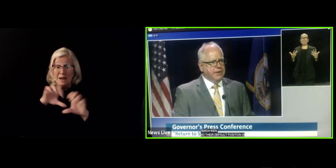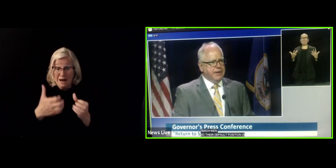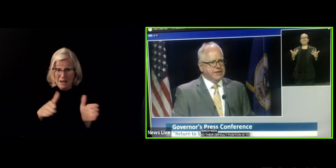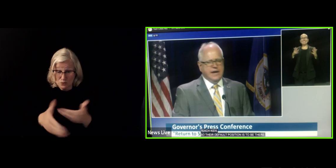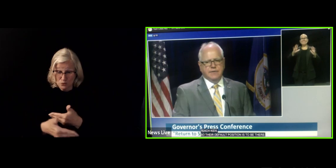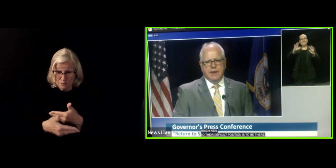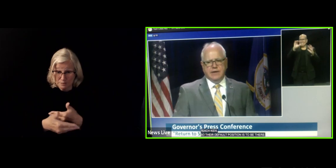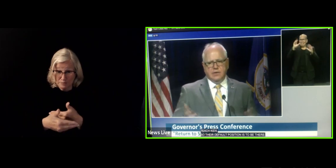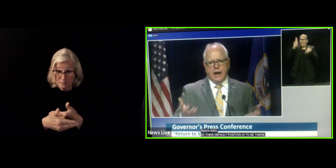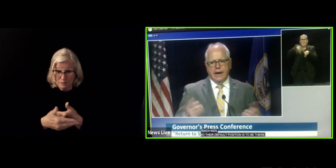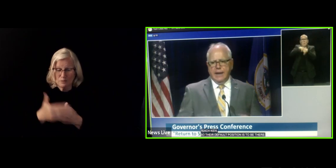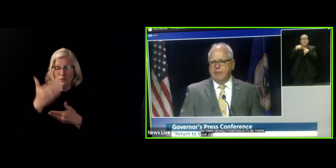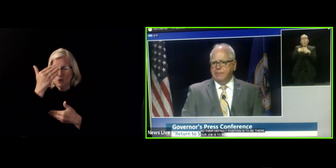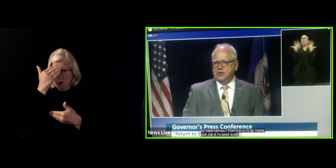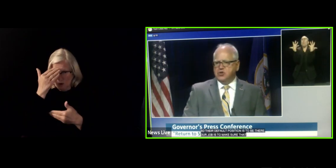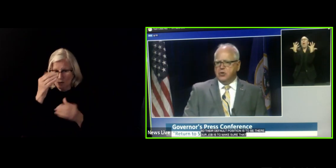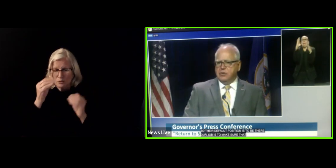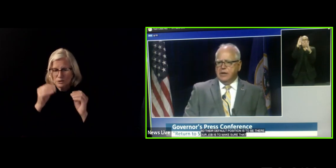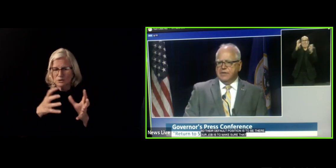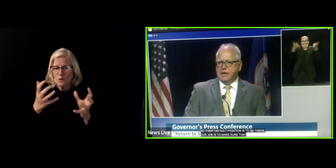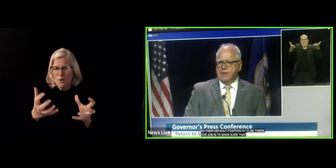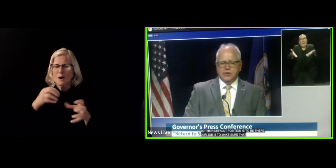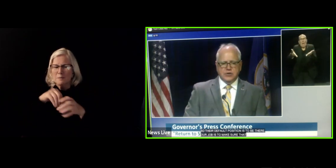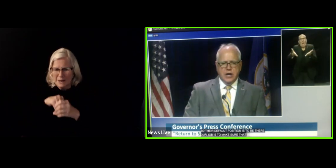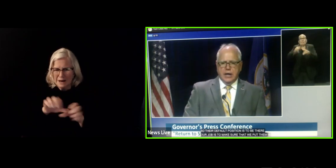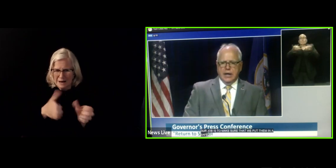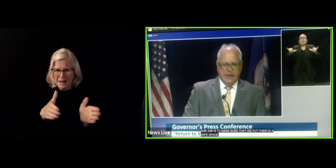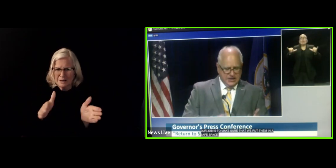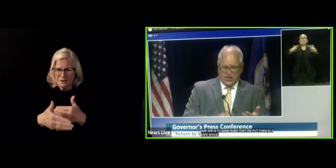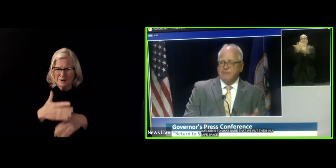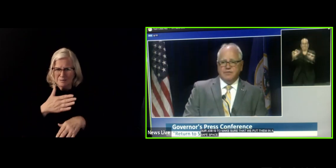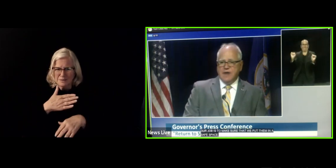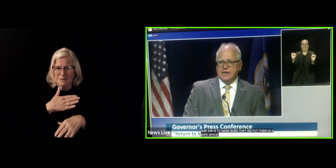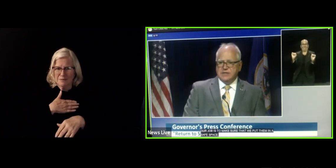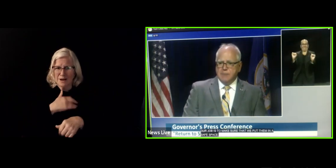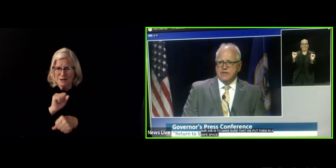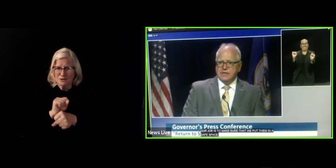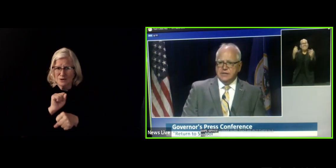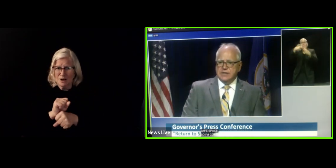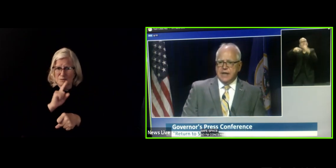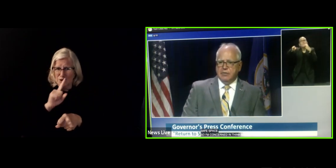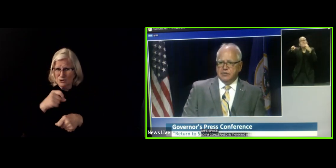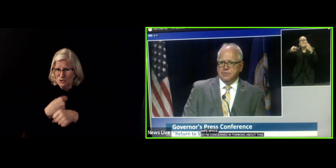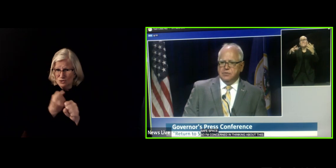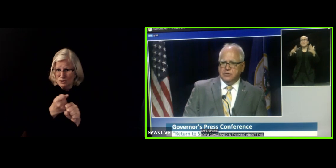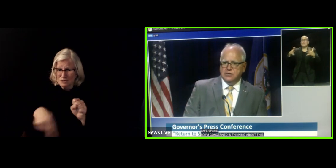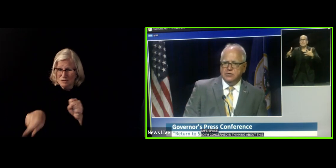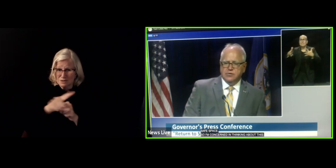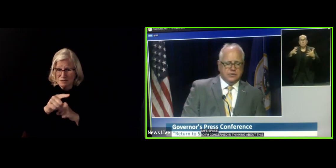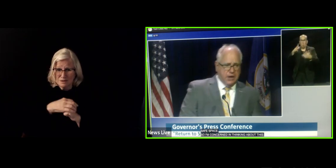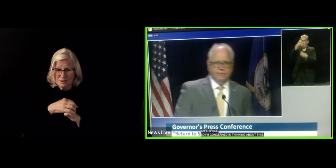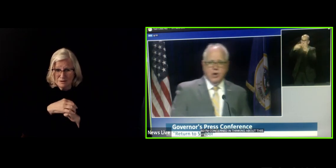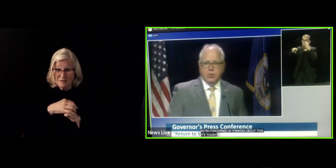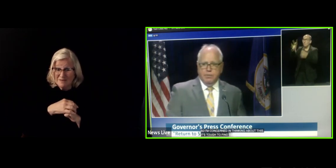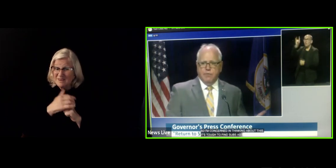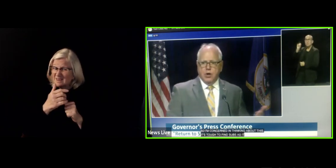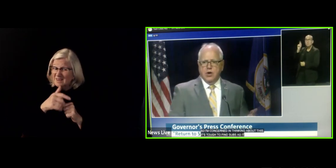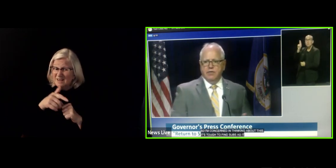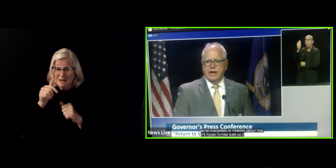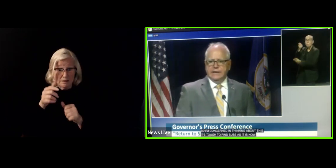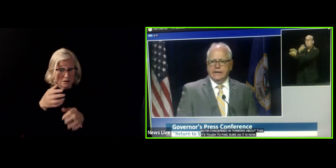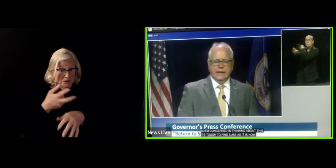put them in a safe space. So I'm concerned and think about this. It's tough to find subs as it is now. Substitute teachers is tough